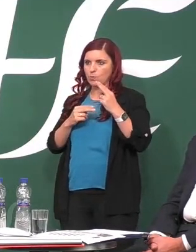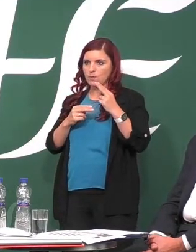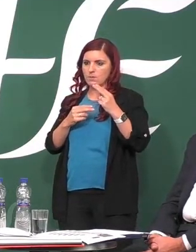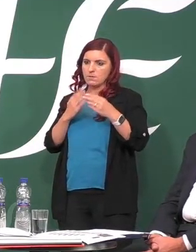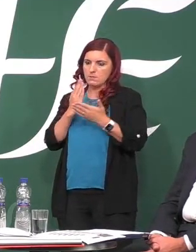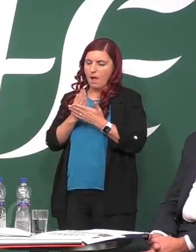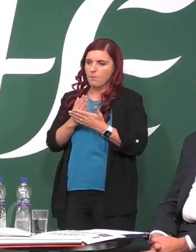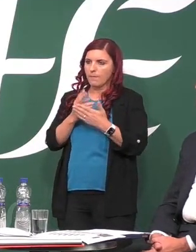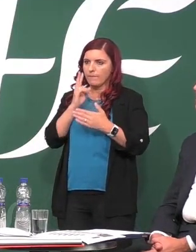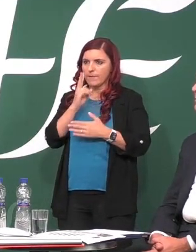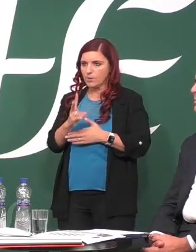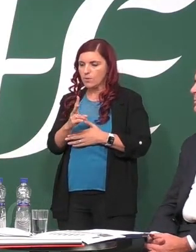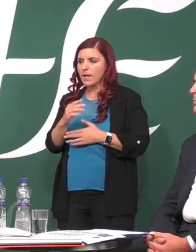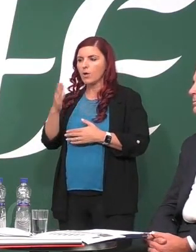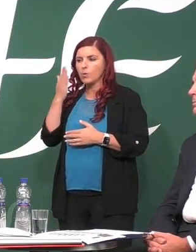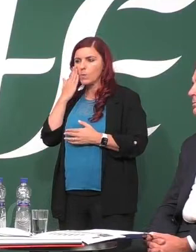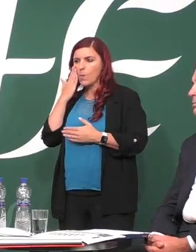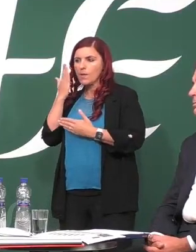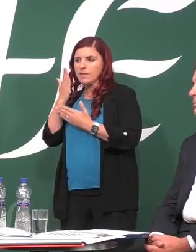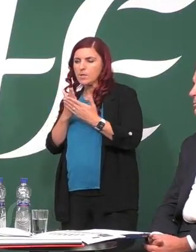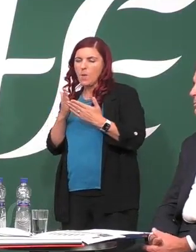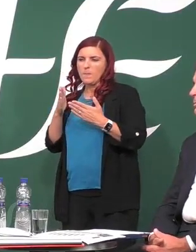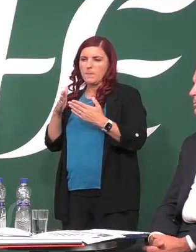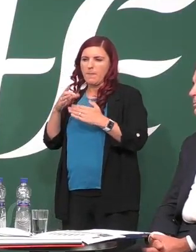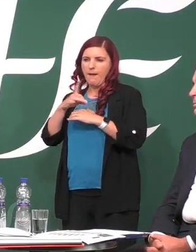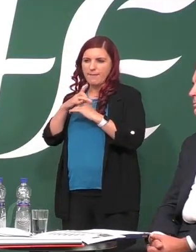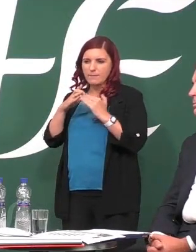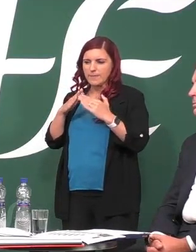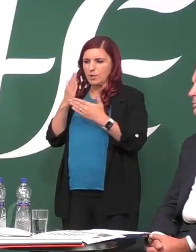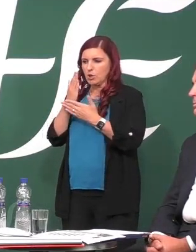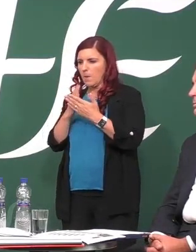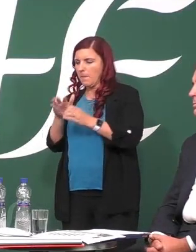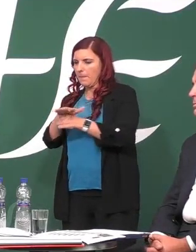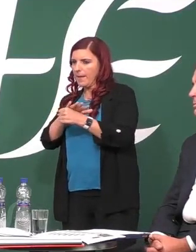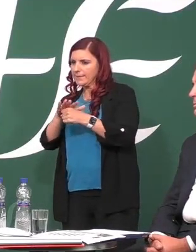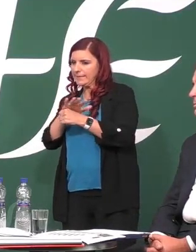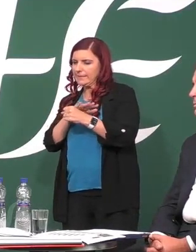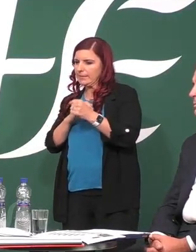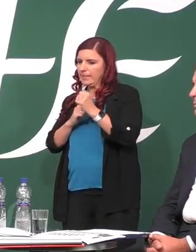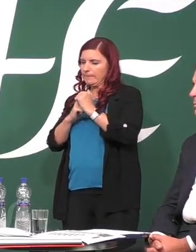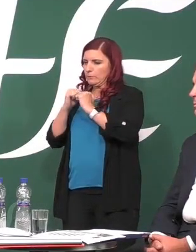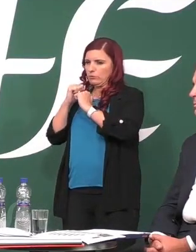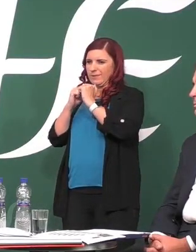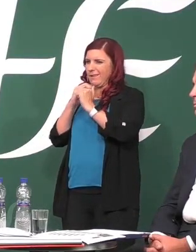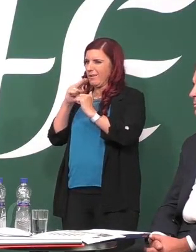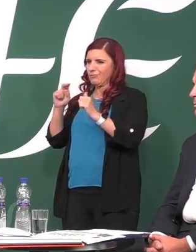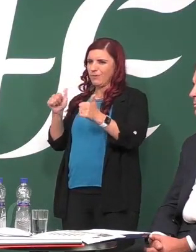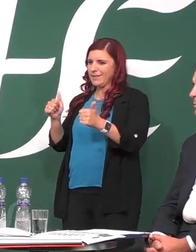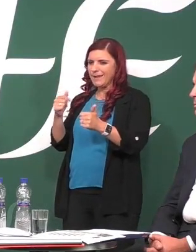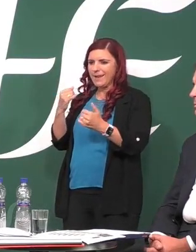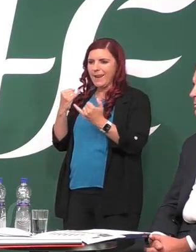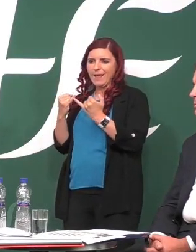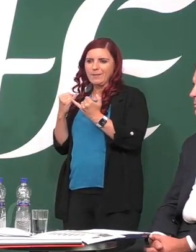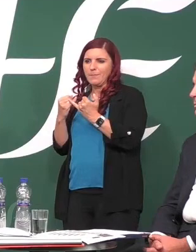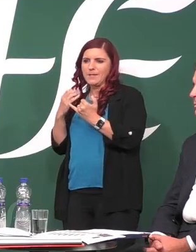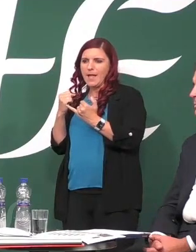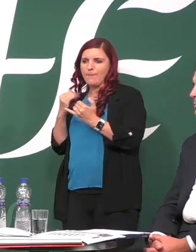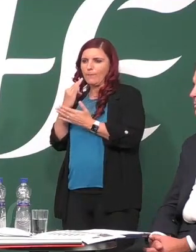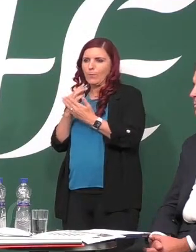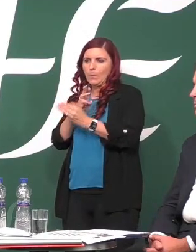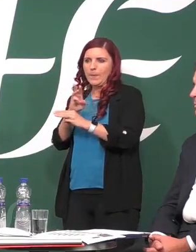some cases the infrastructure is not all that you would like it to be. You've got lots of people in a multi-bed room.